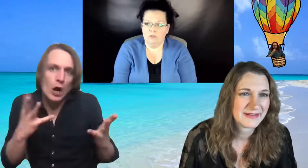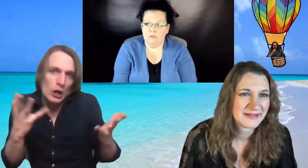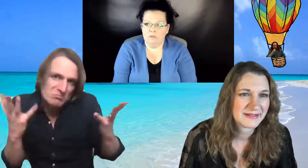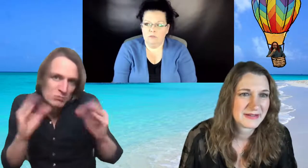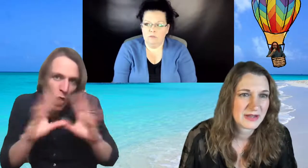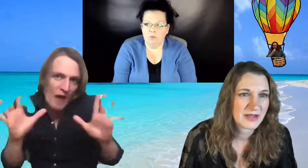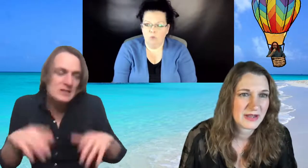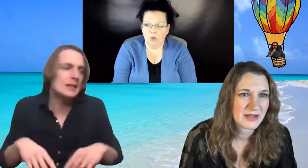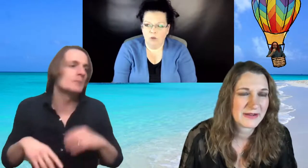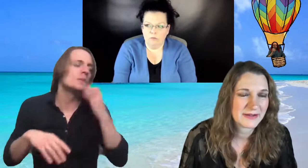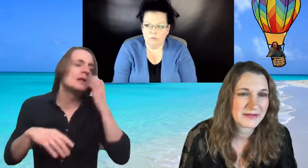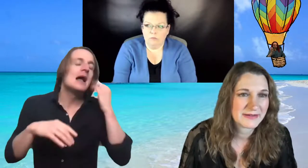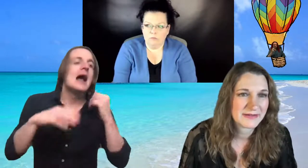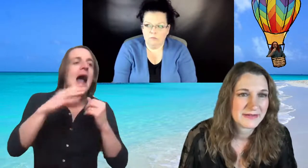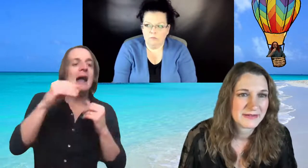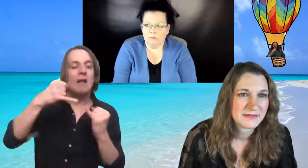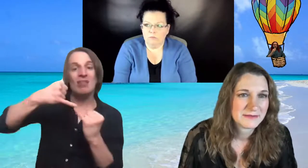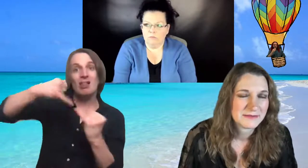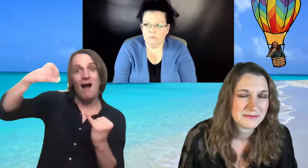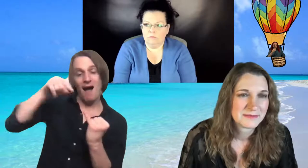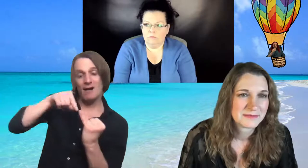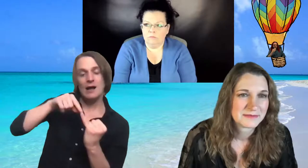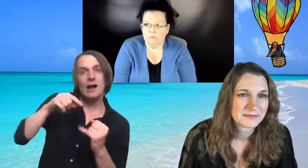which is, you know, water.